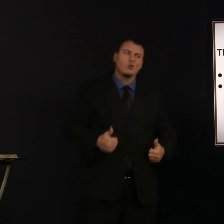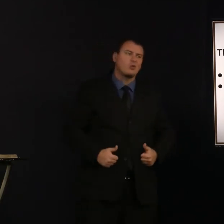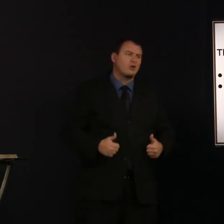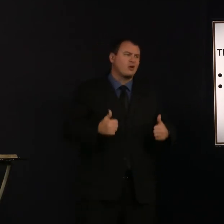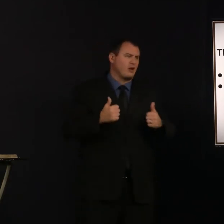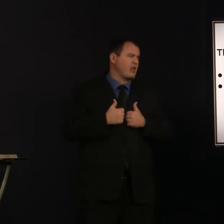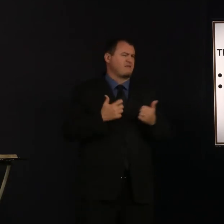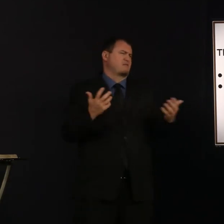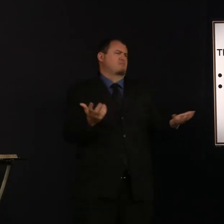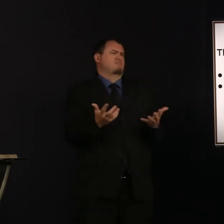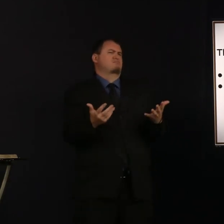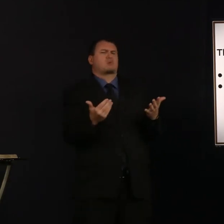life.